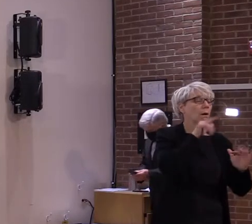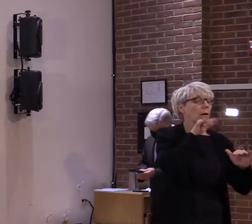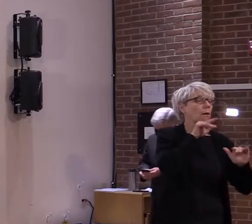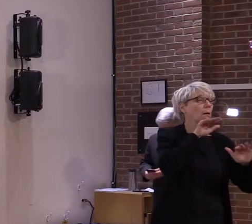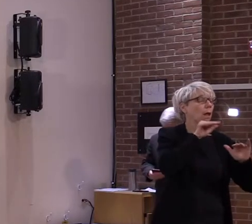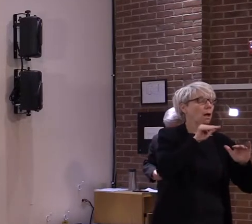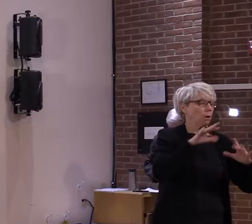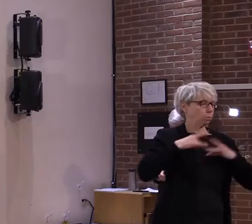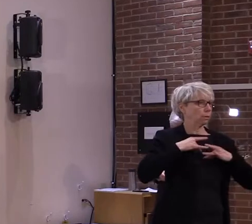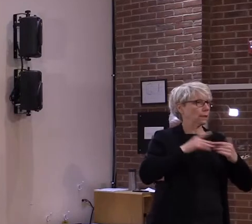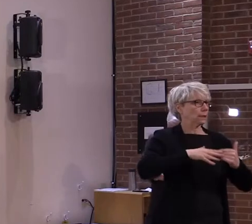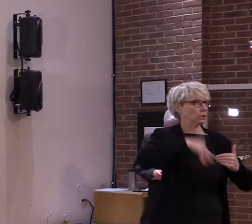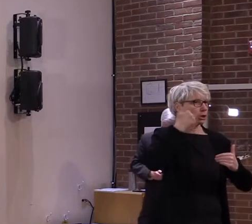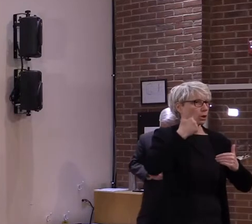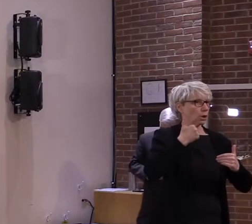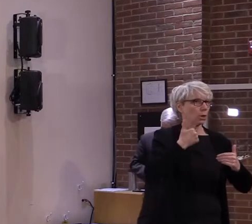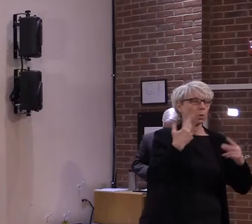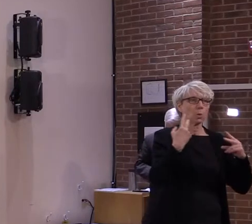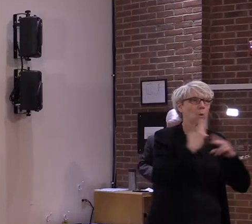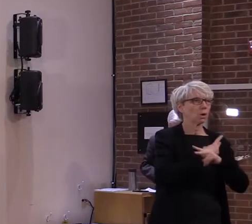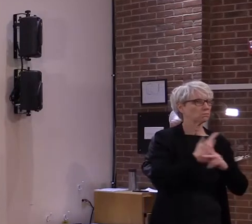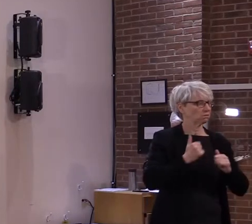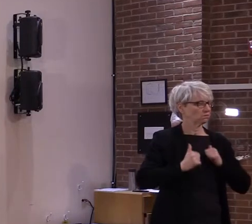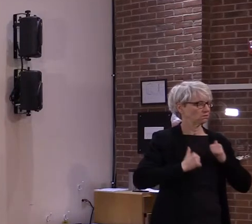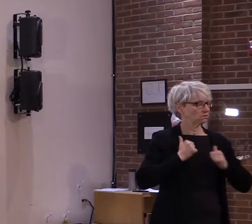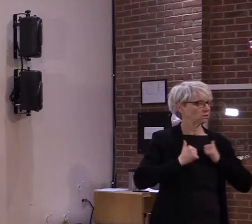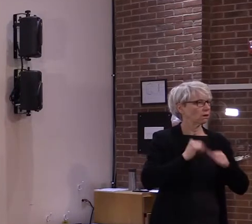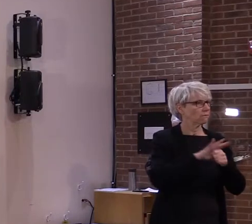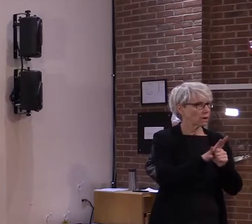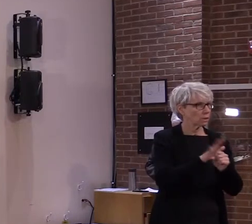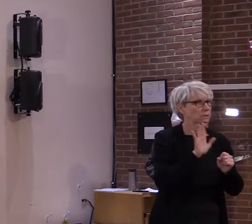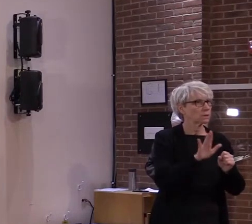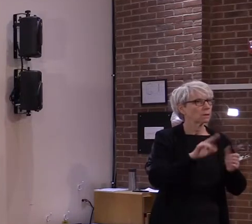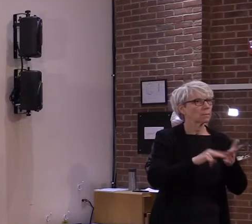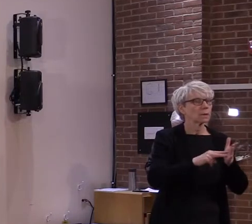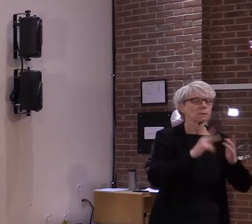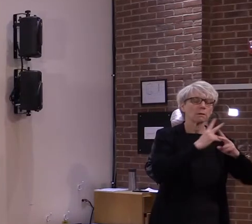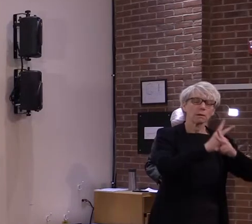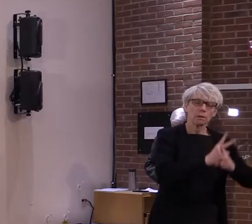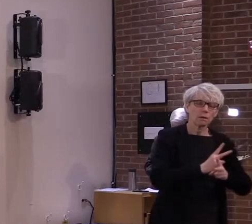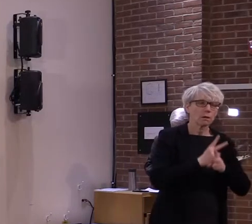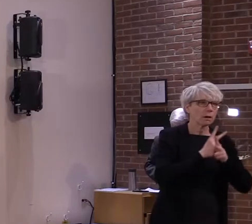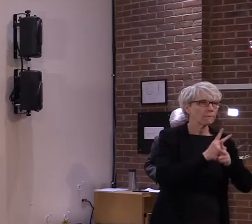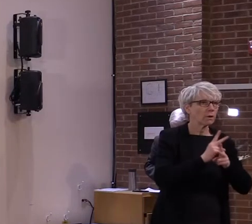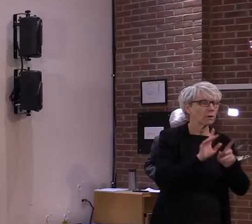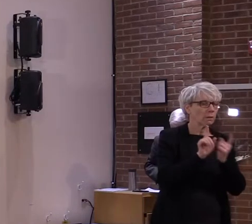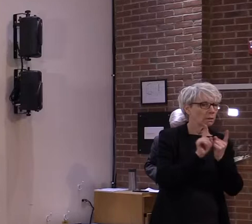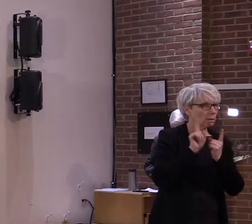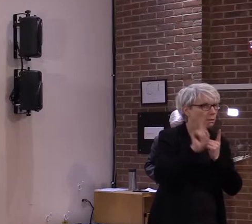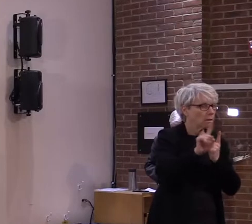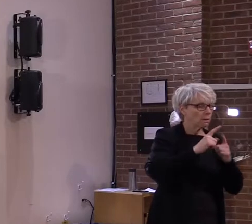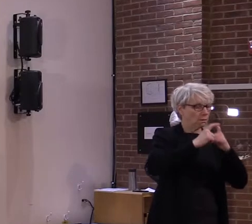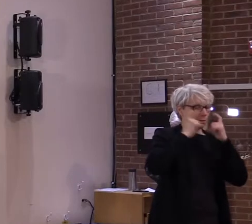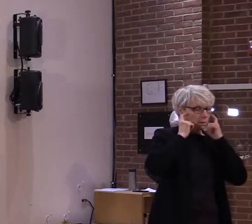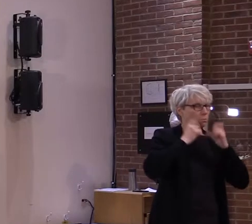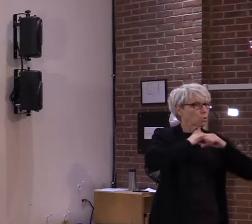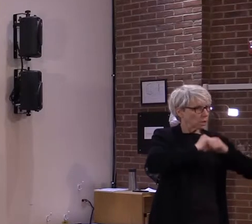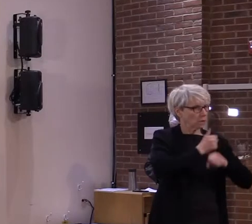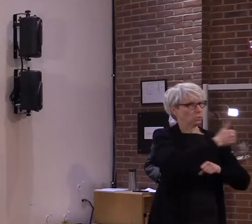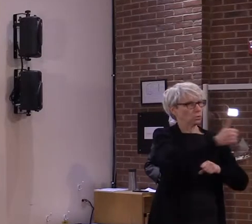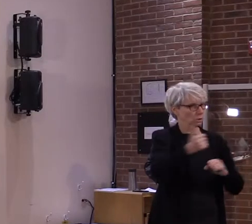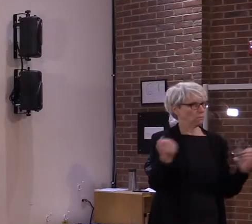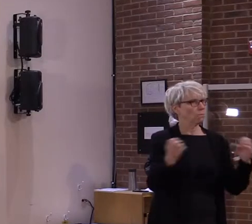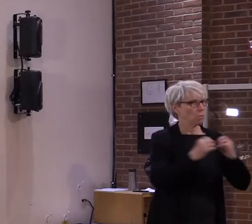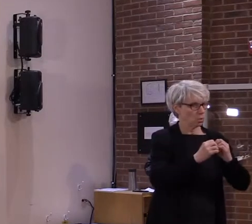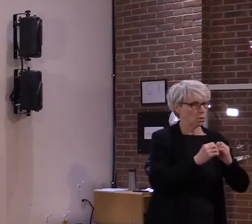to follow the guidance very strictly to prevent the spread of the virus. To each take the important